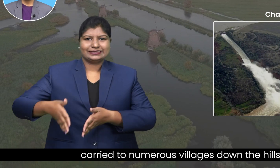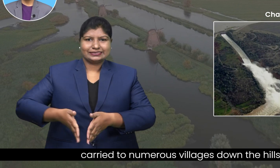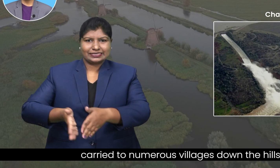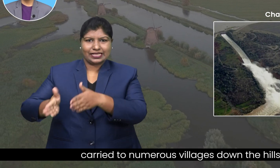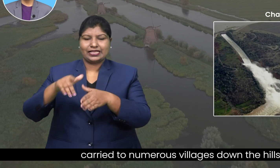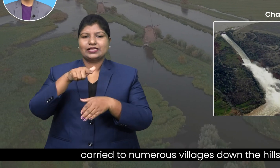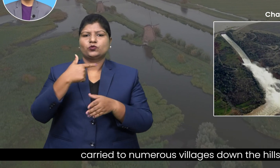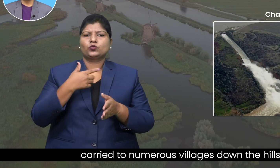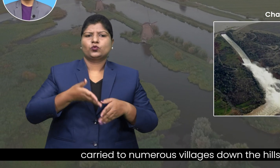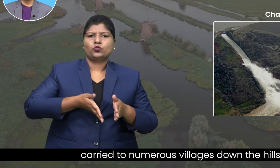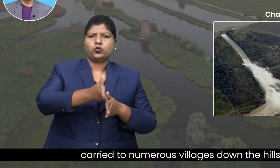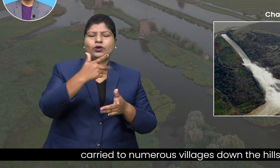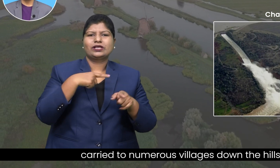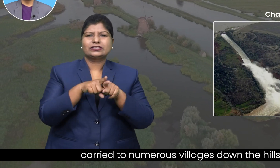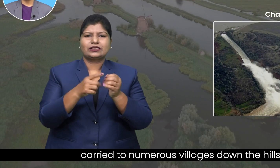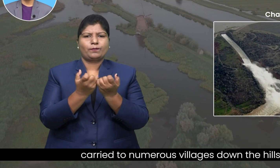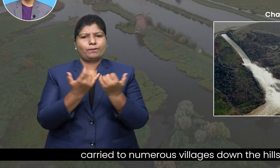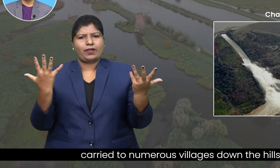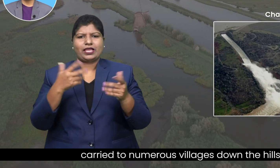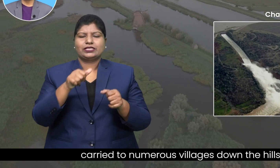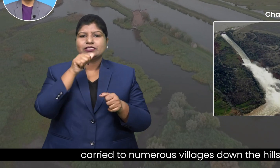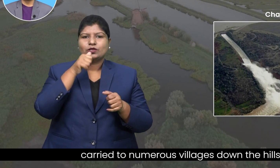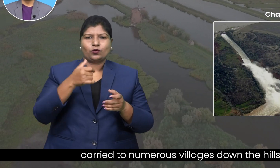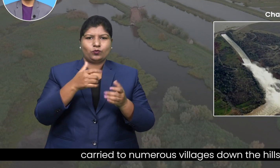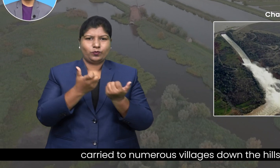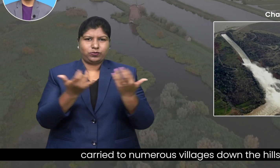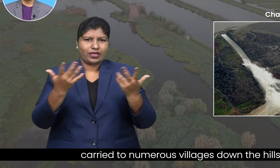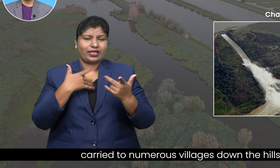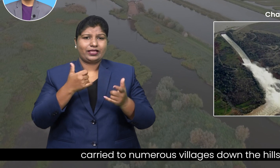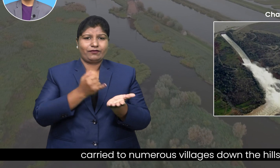to numerous villages down the hillside.